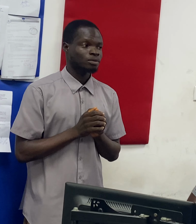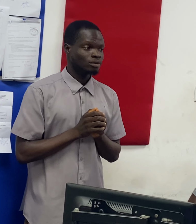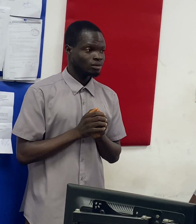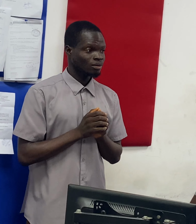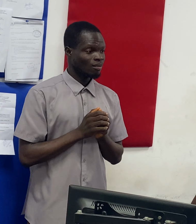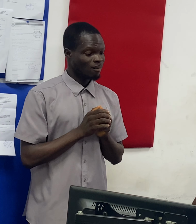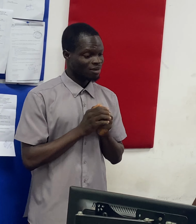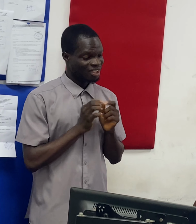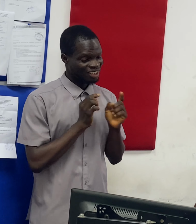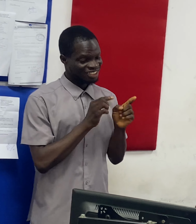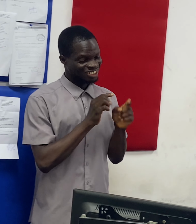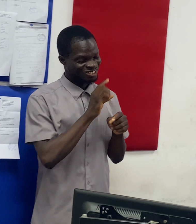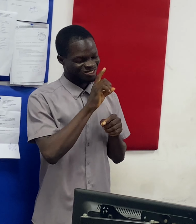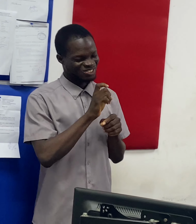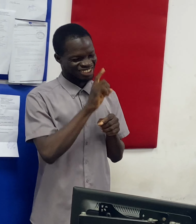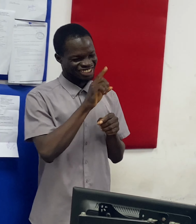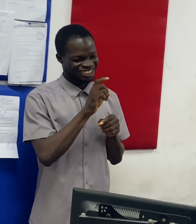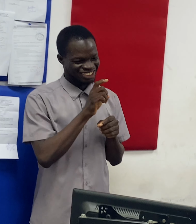This one,